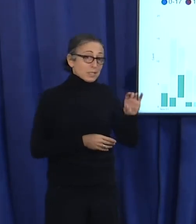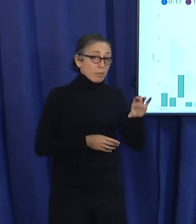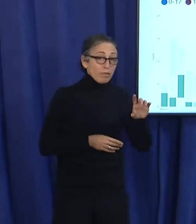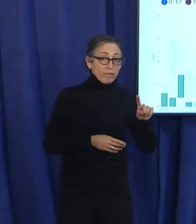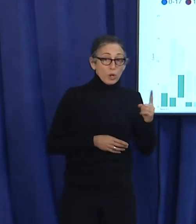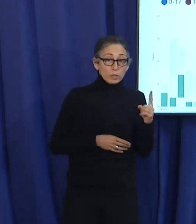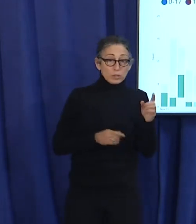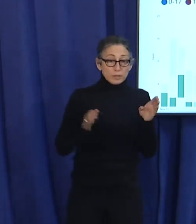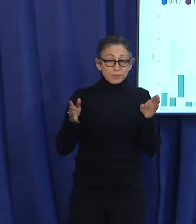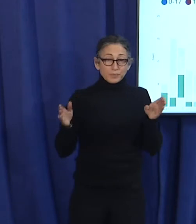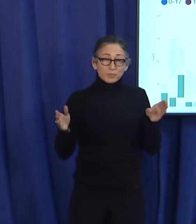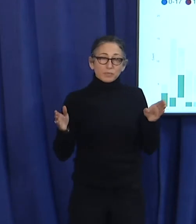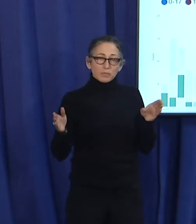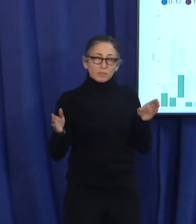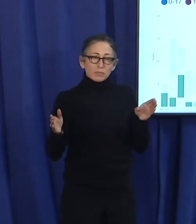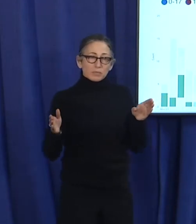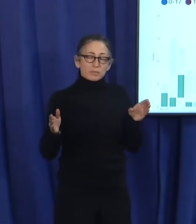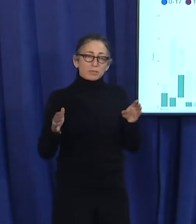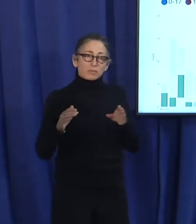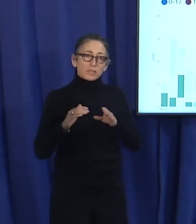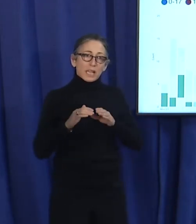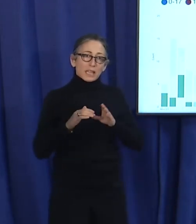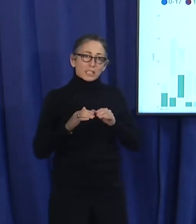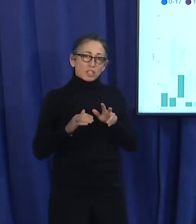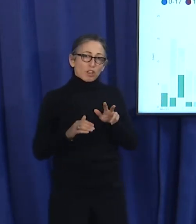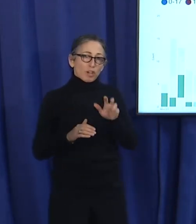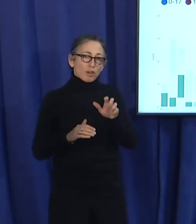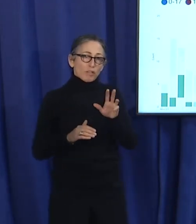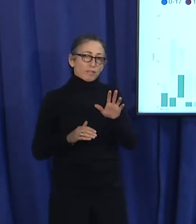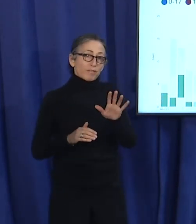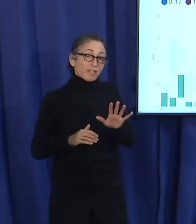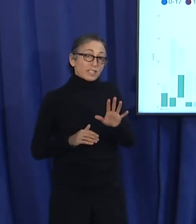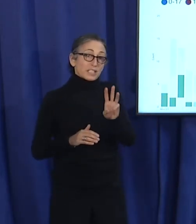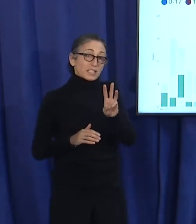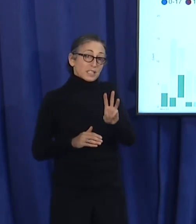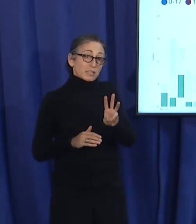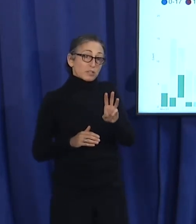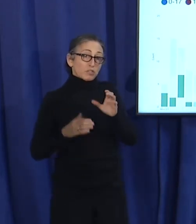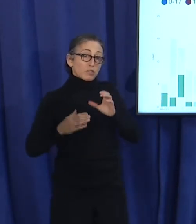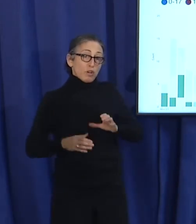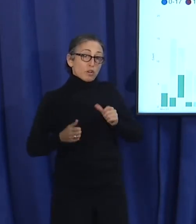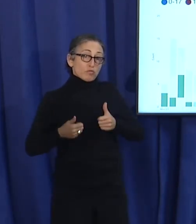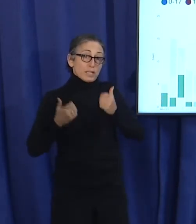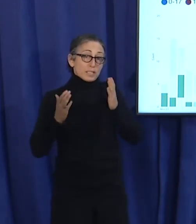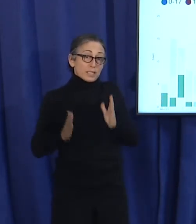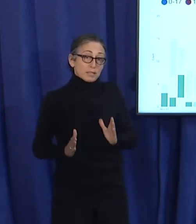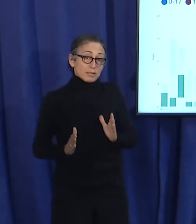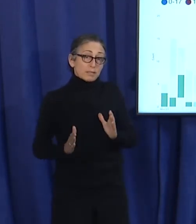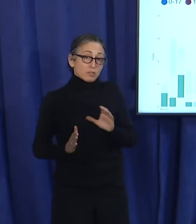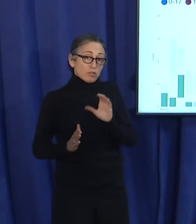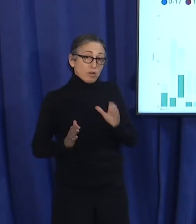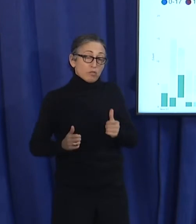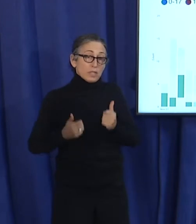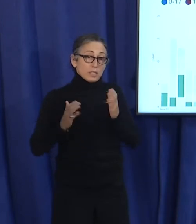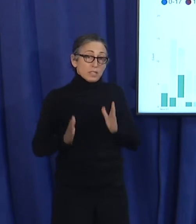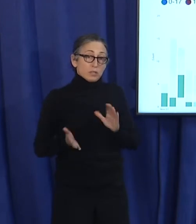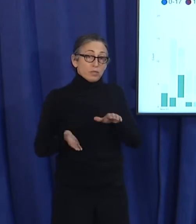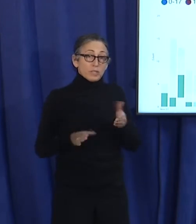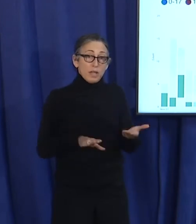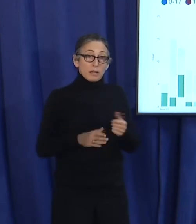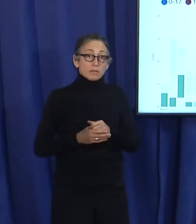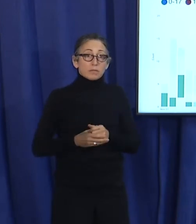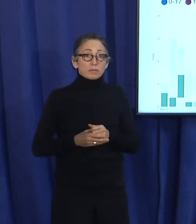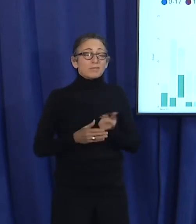have been at least 356 Chicago residents who have died of COVID. Undoubtedly, there will be a few more who